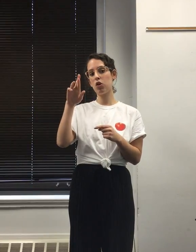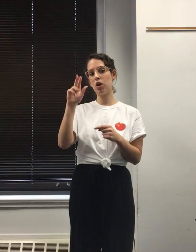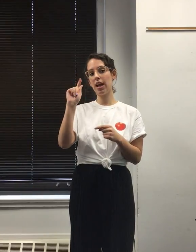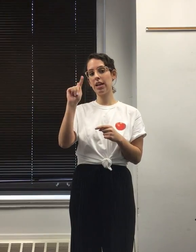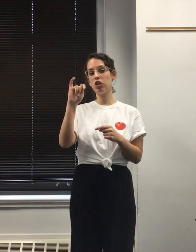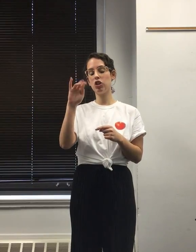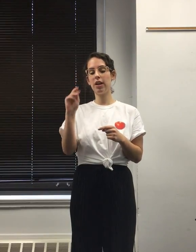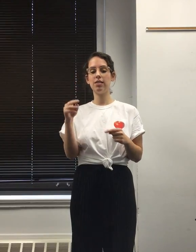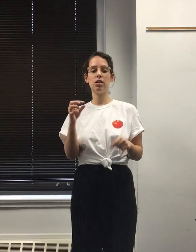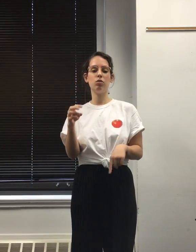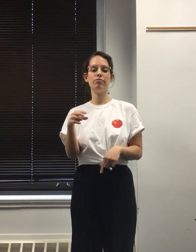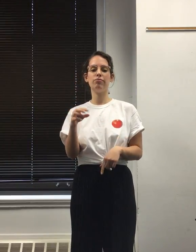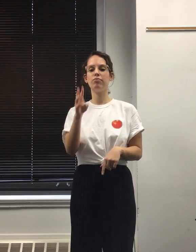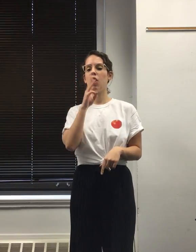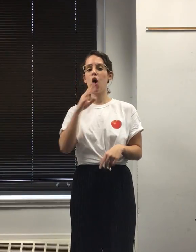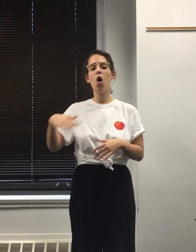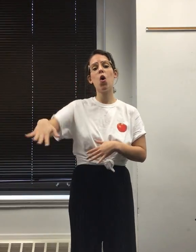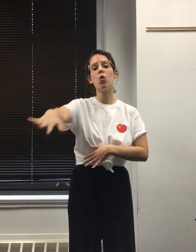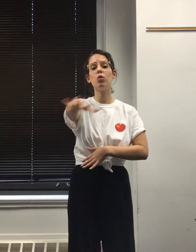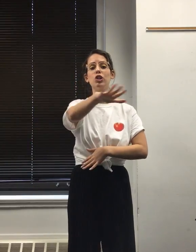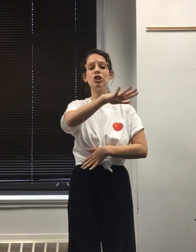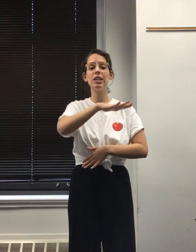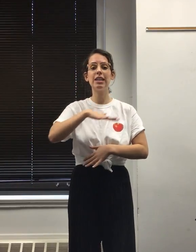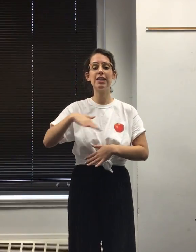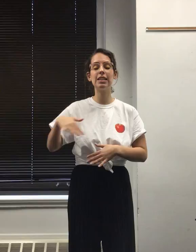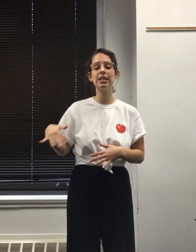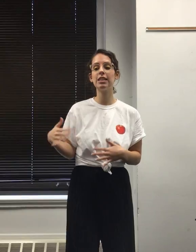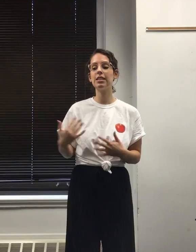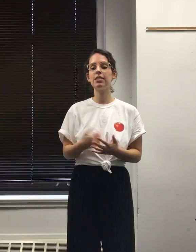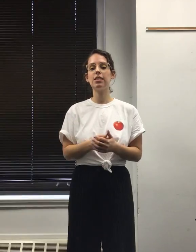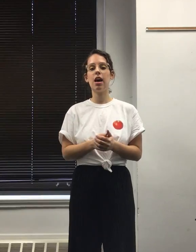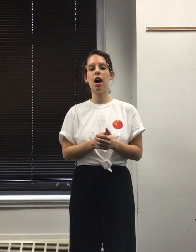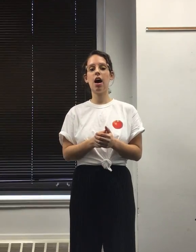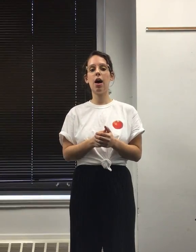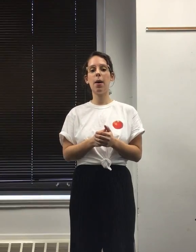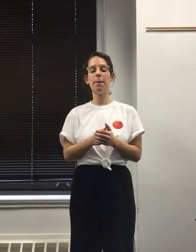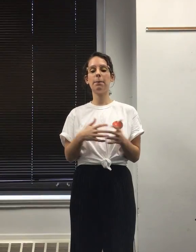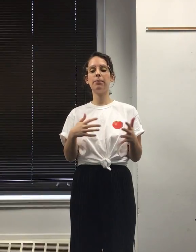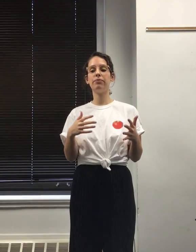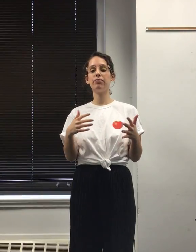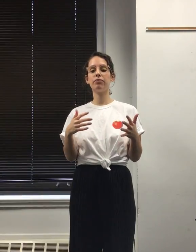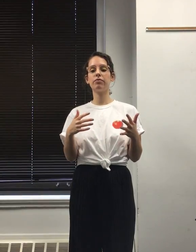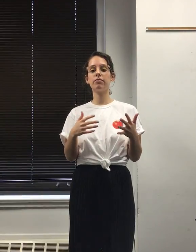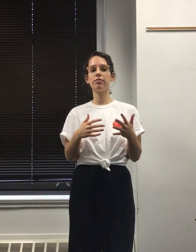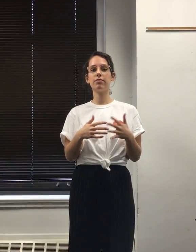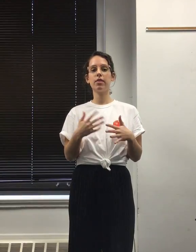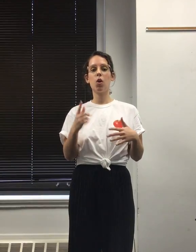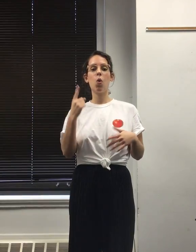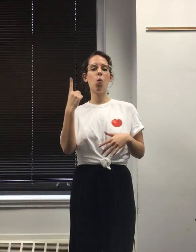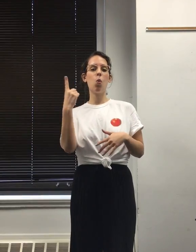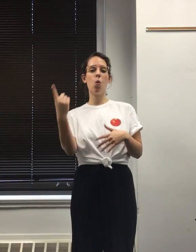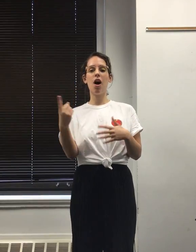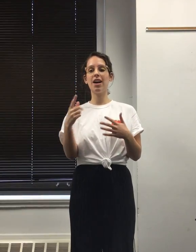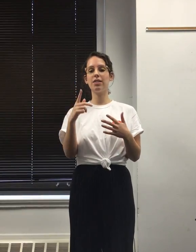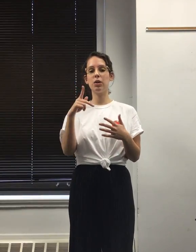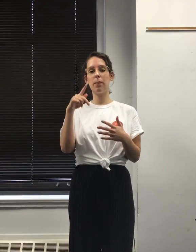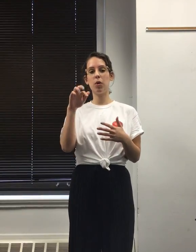oceans, and we looked at principles of desalination. What was one principle that we used in desalination as